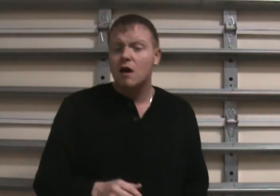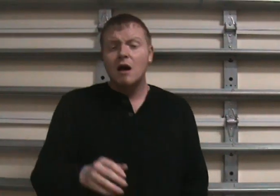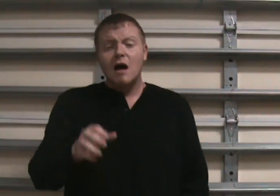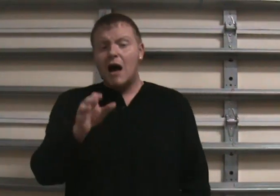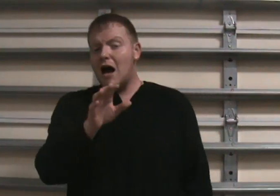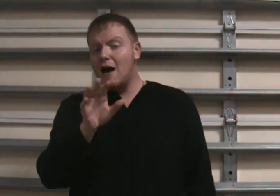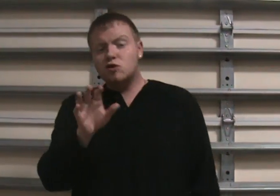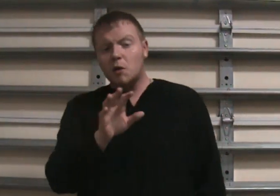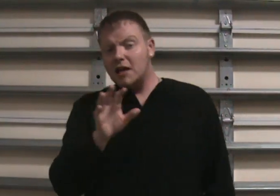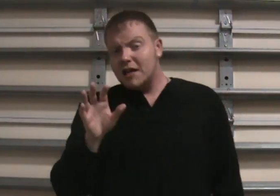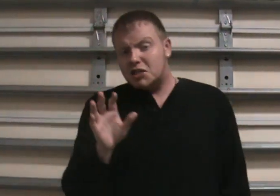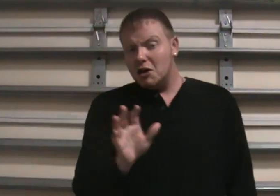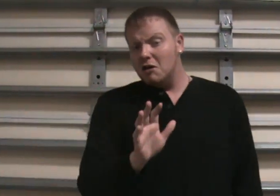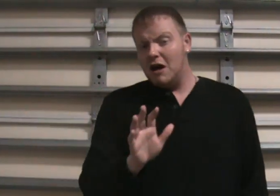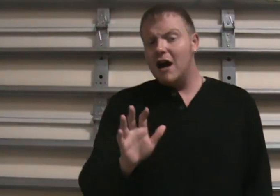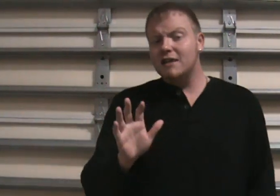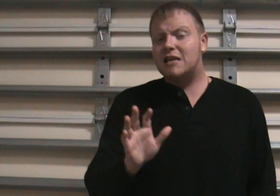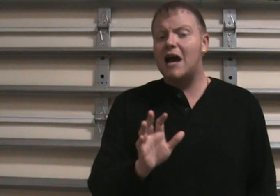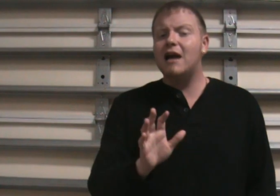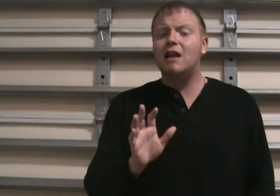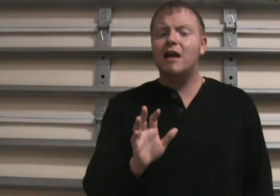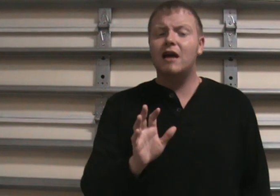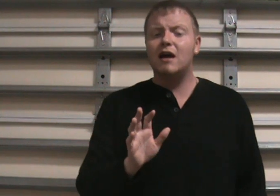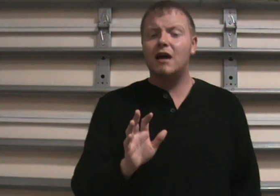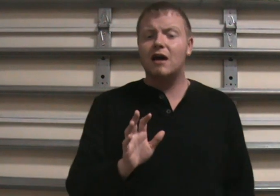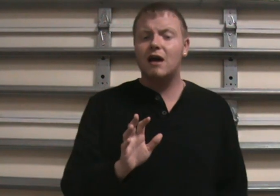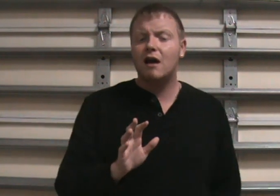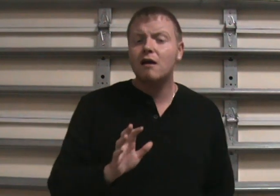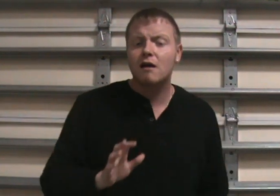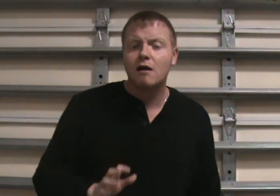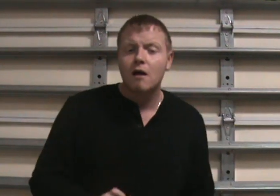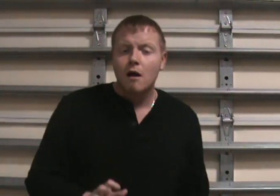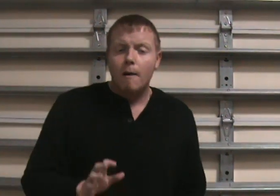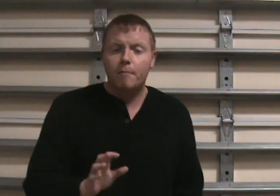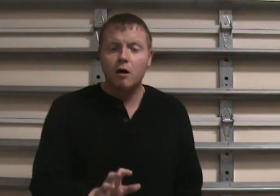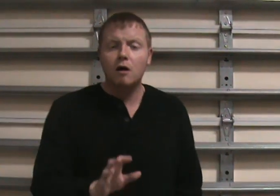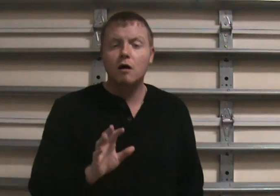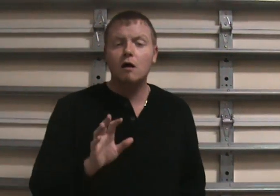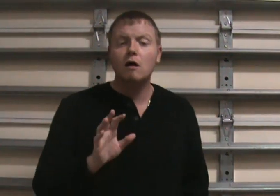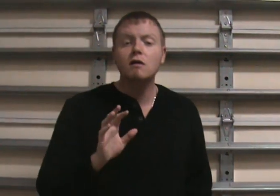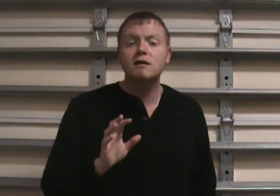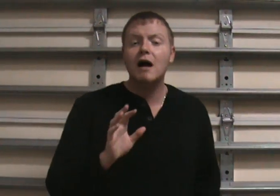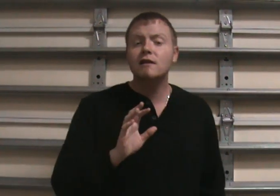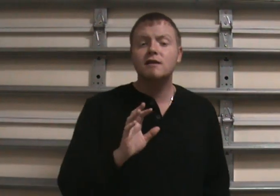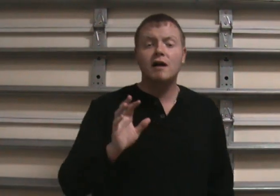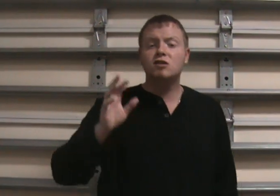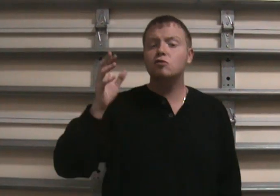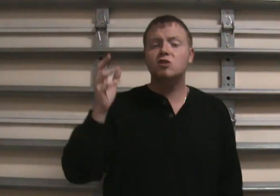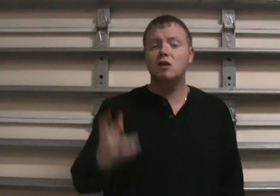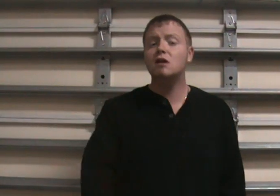I've treated you uncountly, but darling, can't you see?